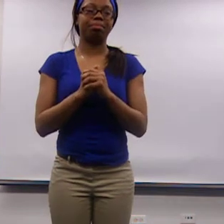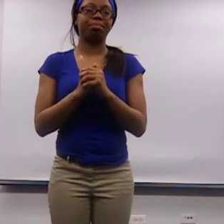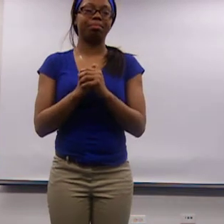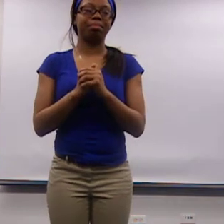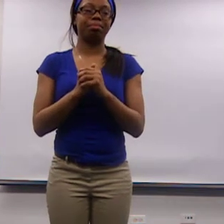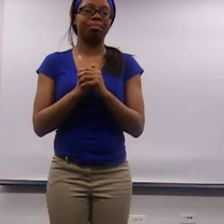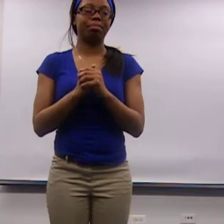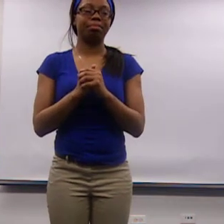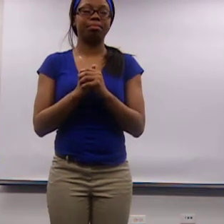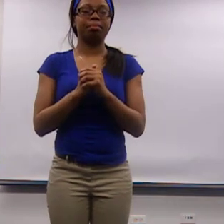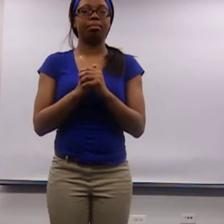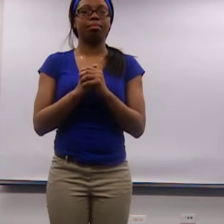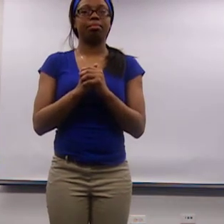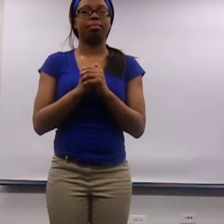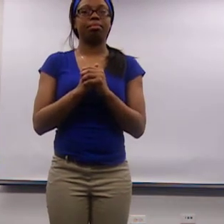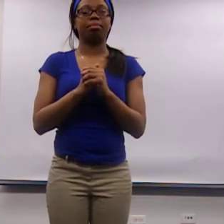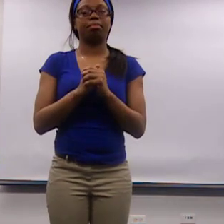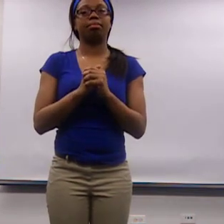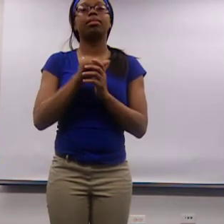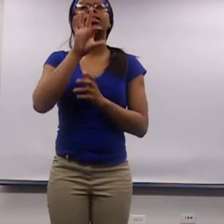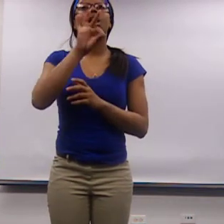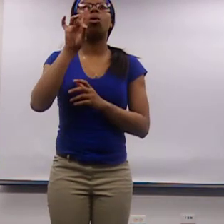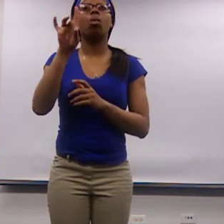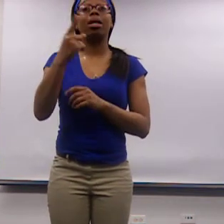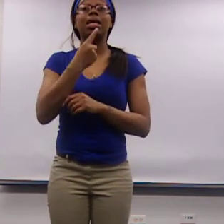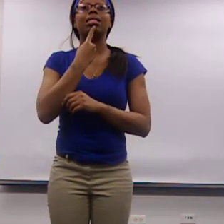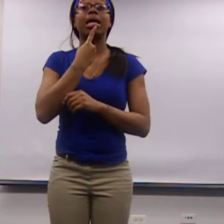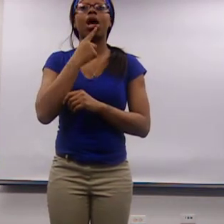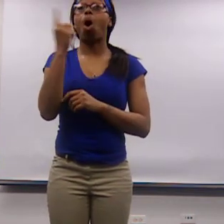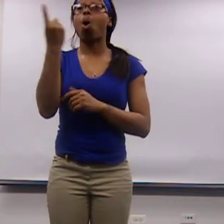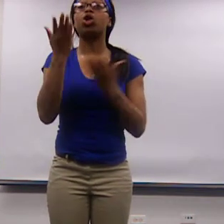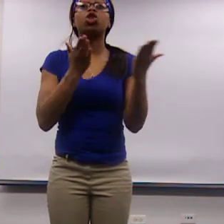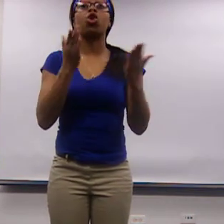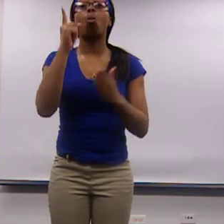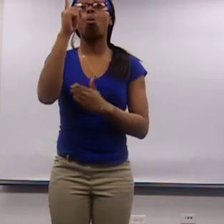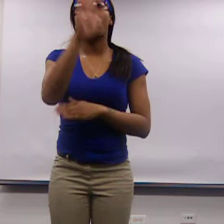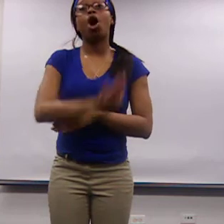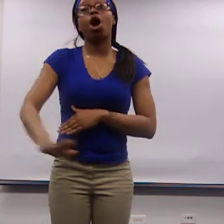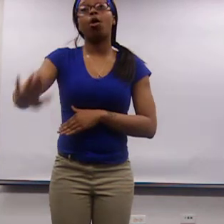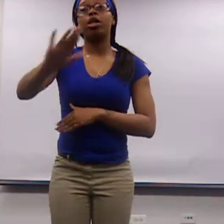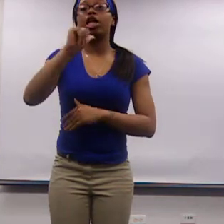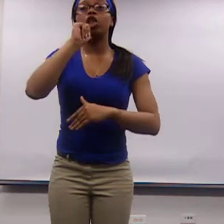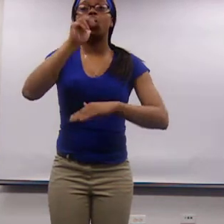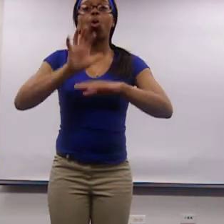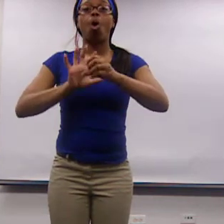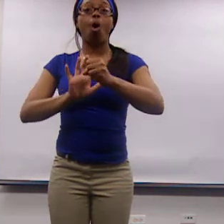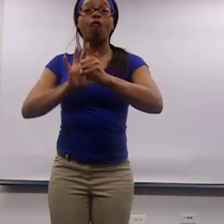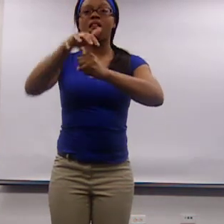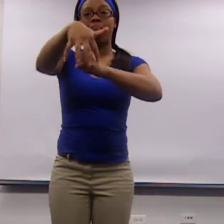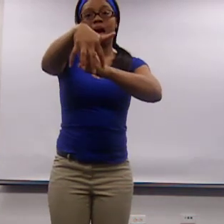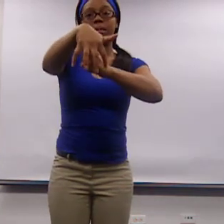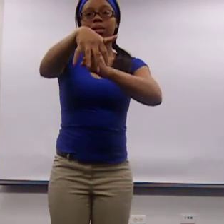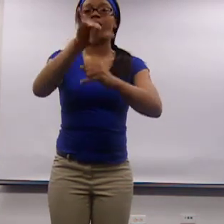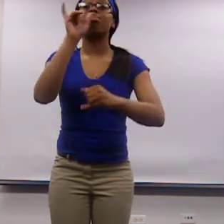911 centers, as I said, serve one area. They don't often overlap. So that can be a problem.